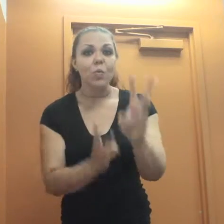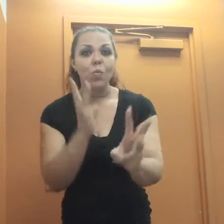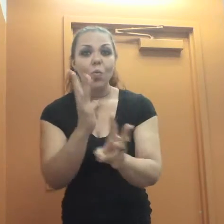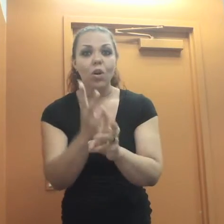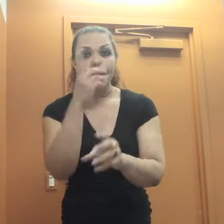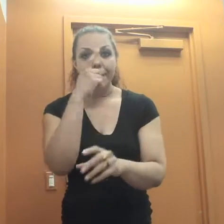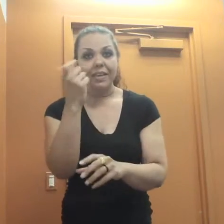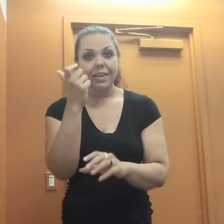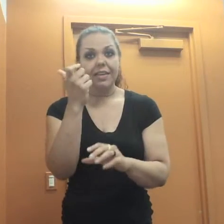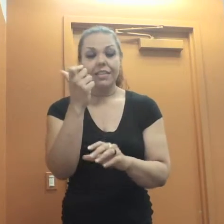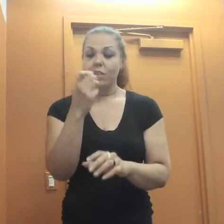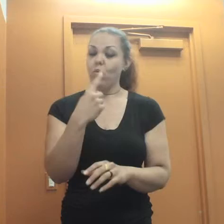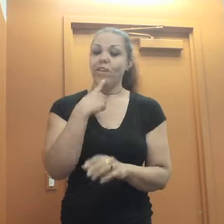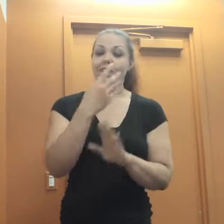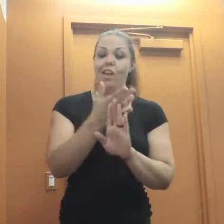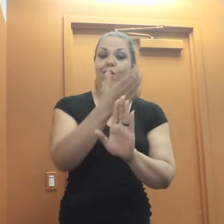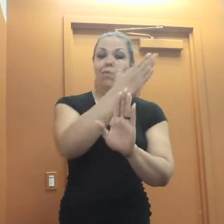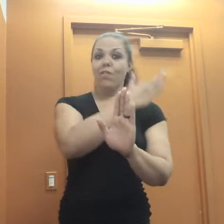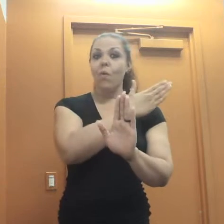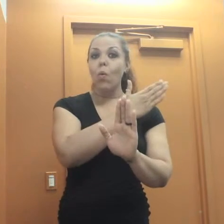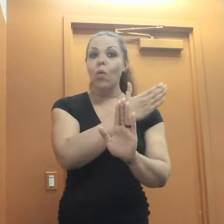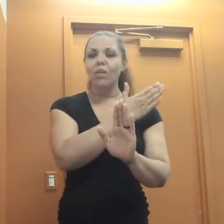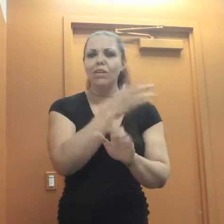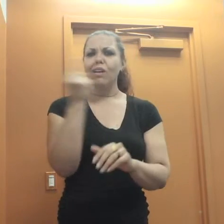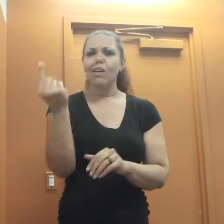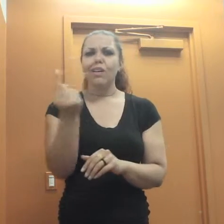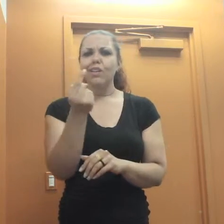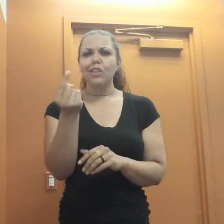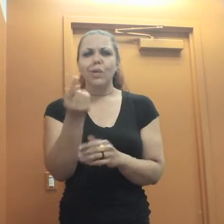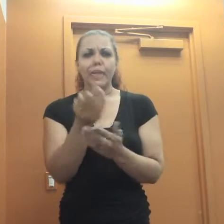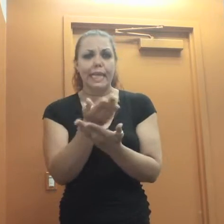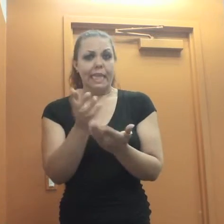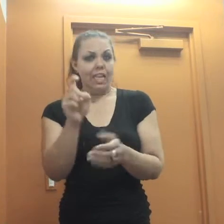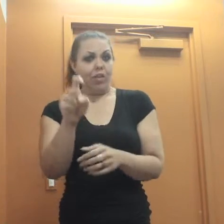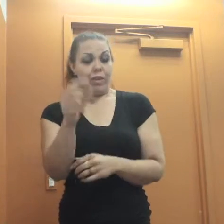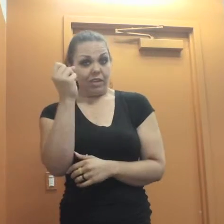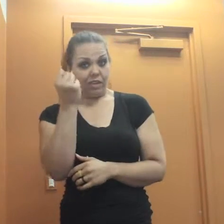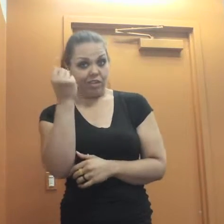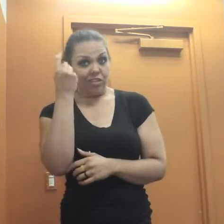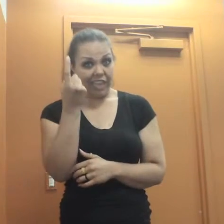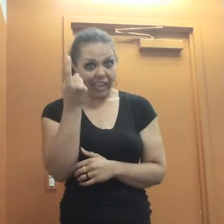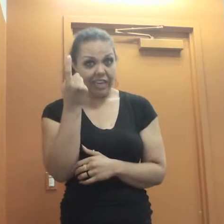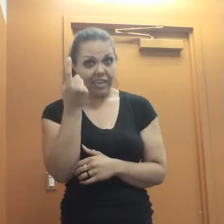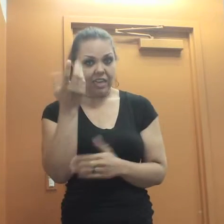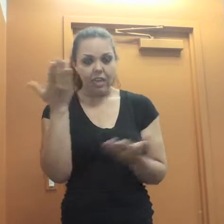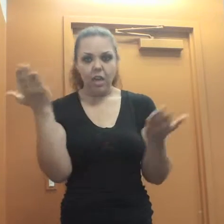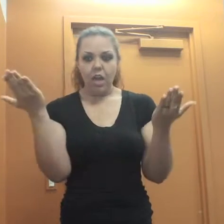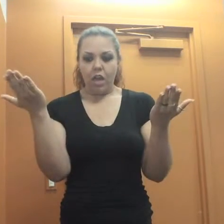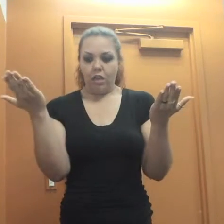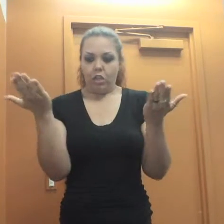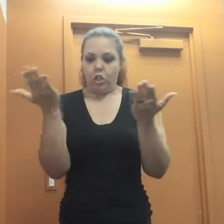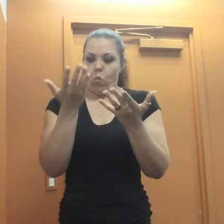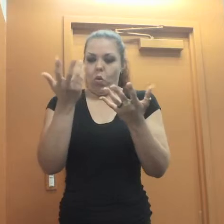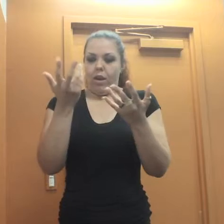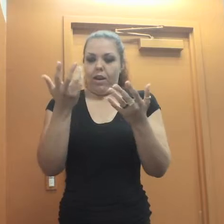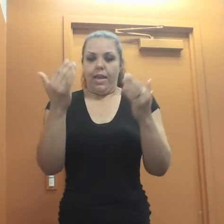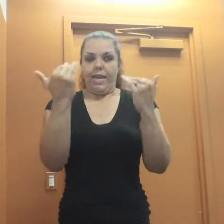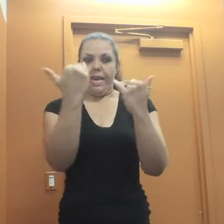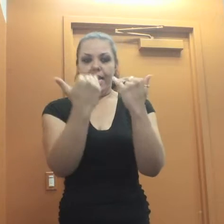mentioned earlier, the only thing you really need to understand is what an equilibrium constant is, how you write it, and what